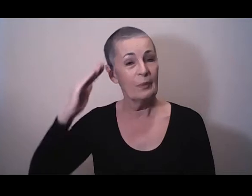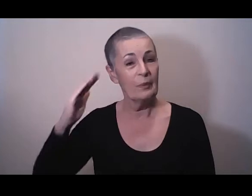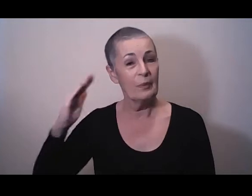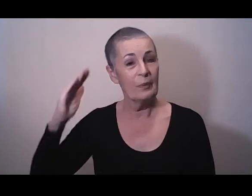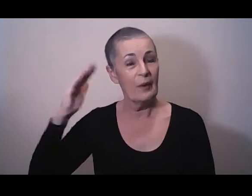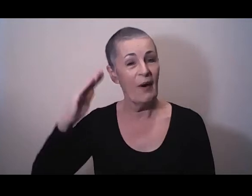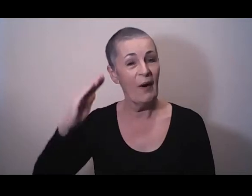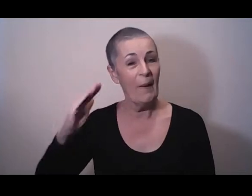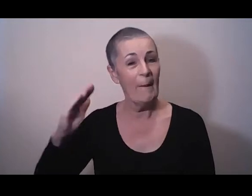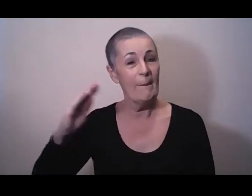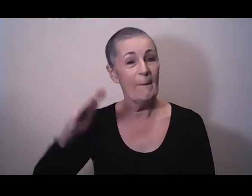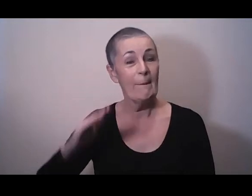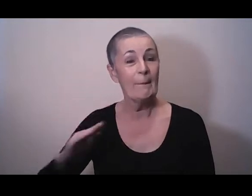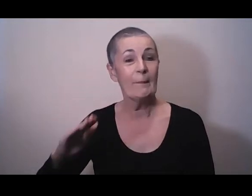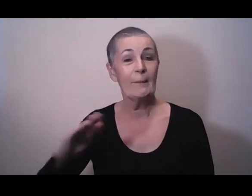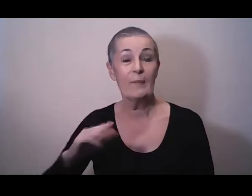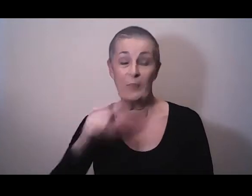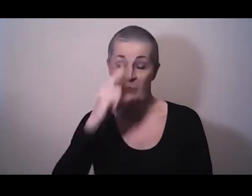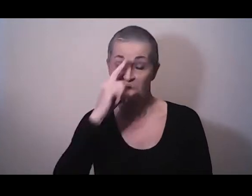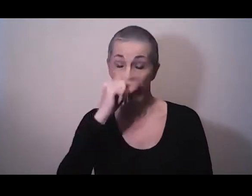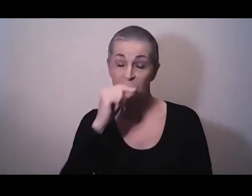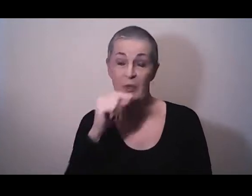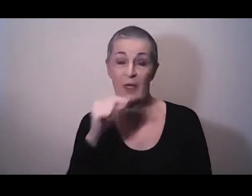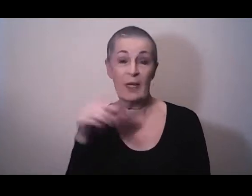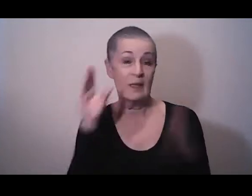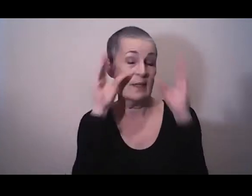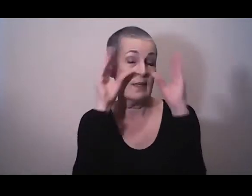and then you can return back to sleep.